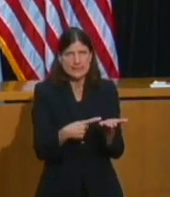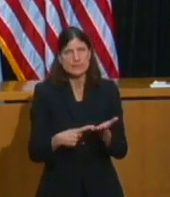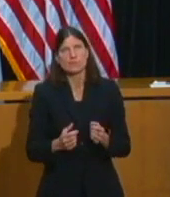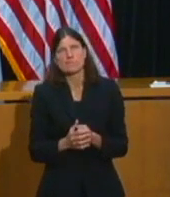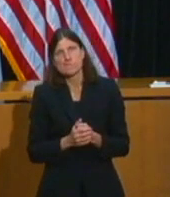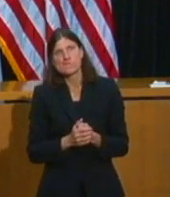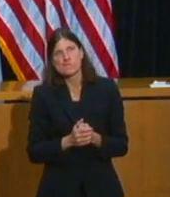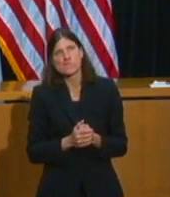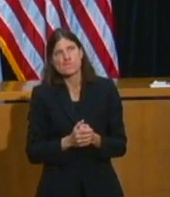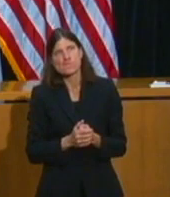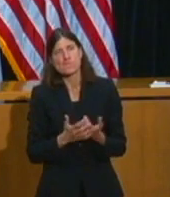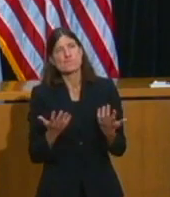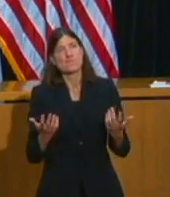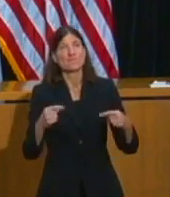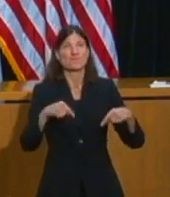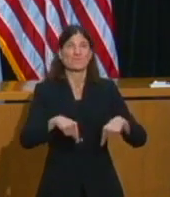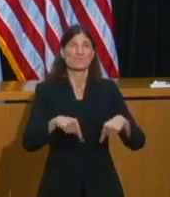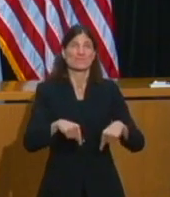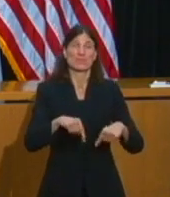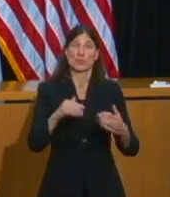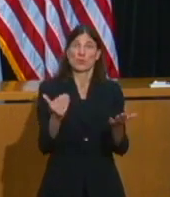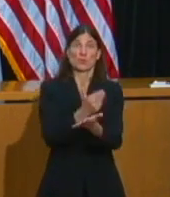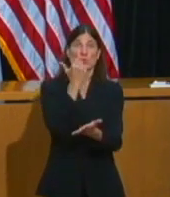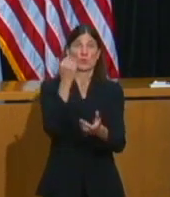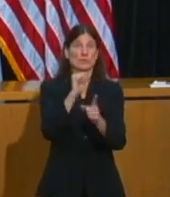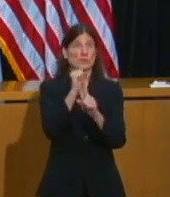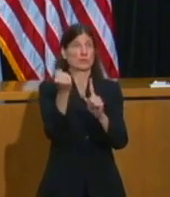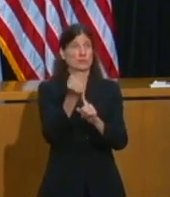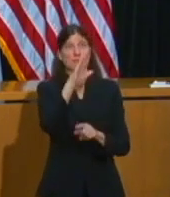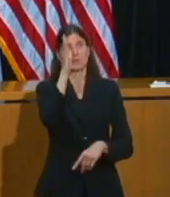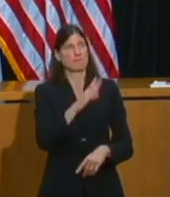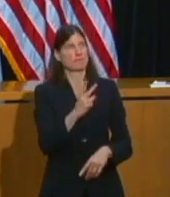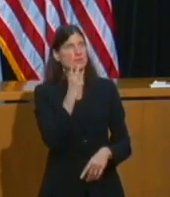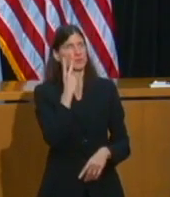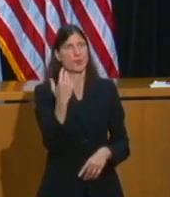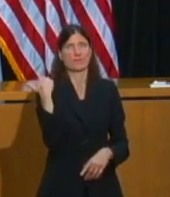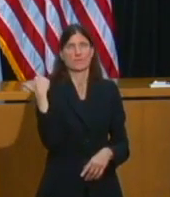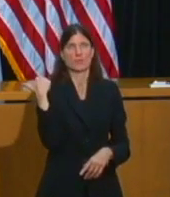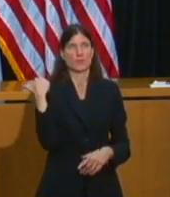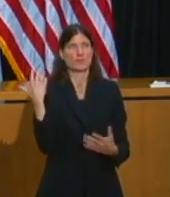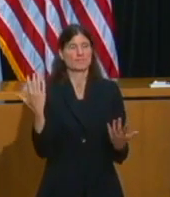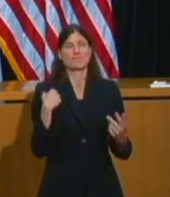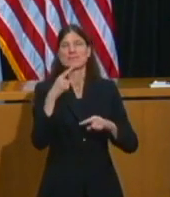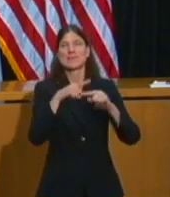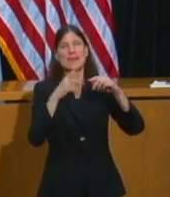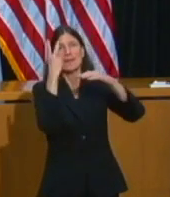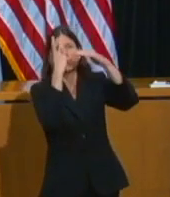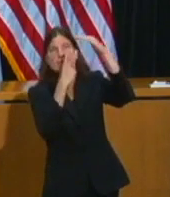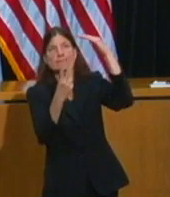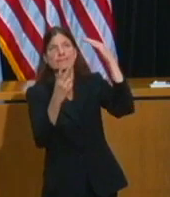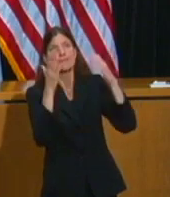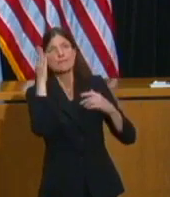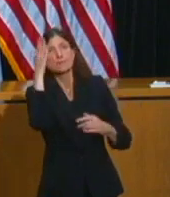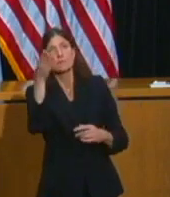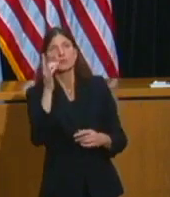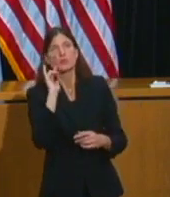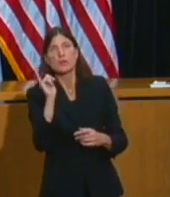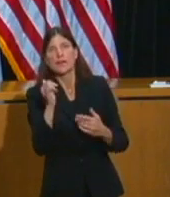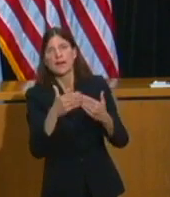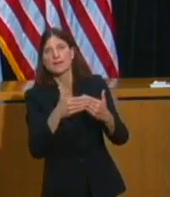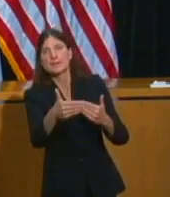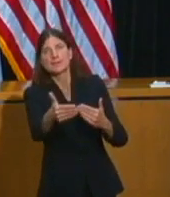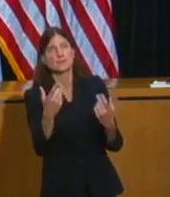unprecedented nature of what we're going through here. It's very hard in many cases, as we make decisions about a lot of things, to predict what's going to